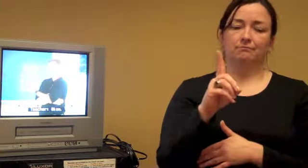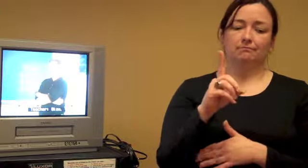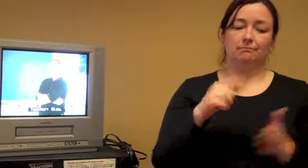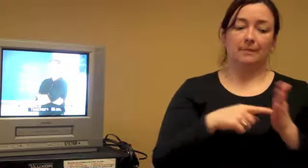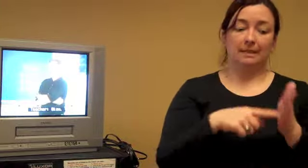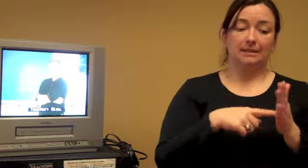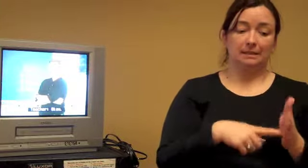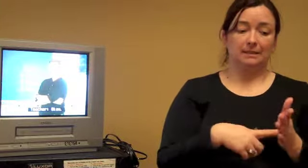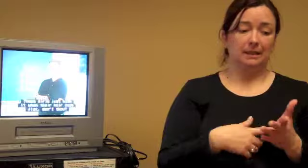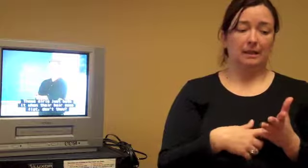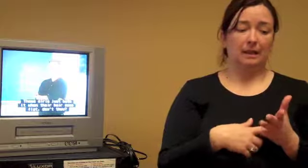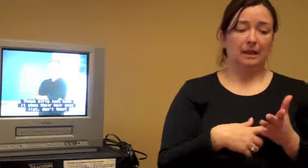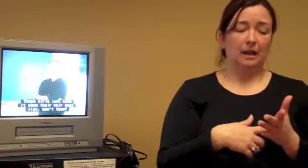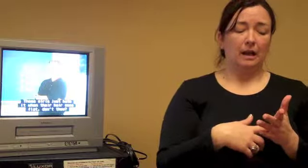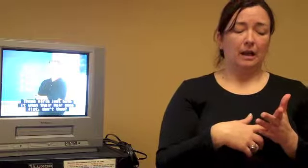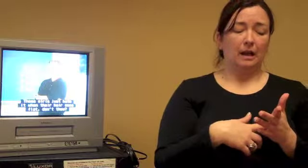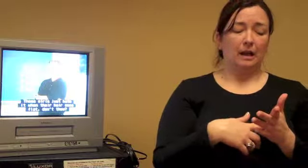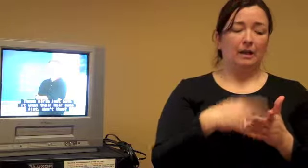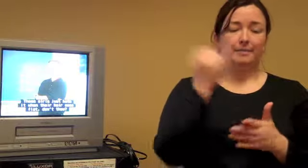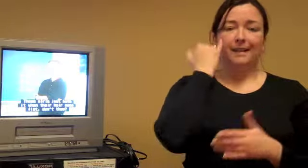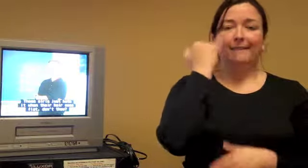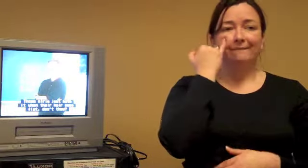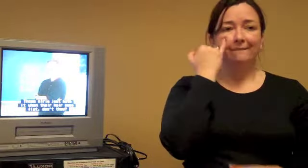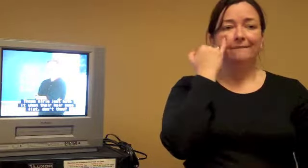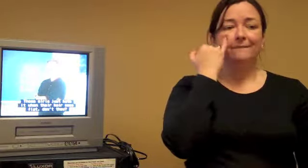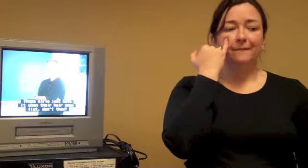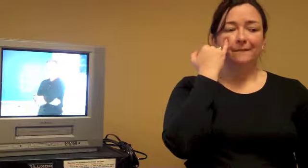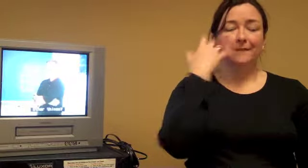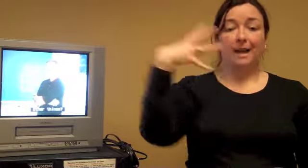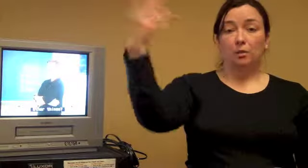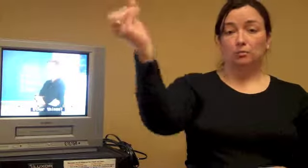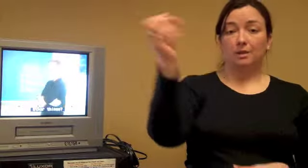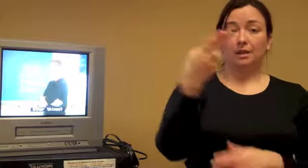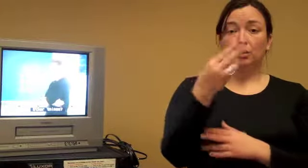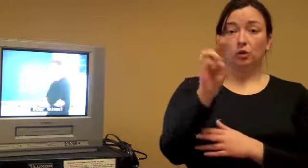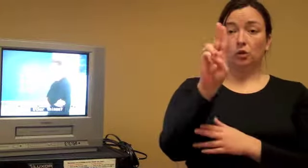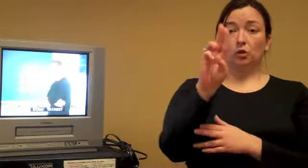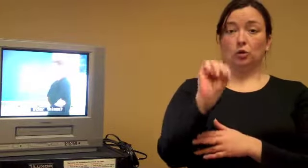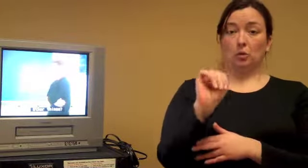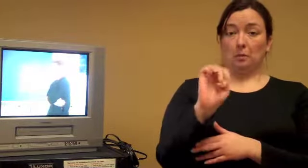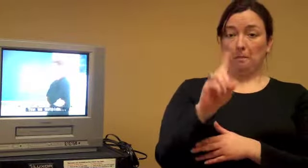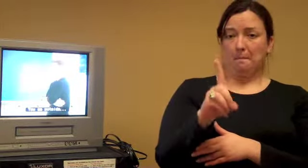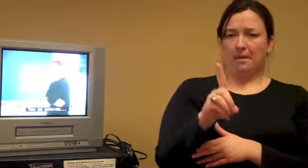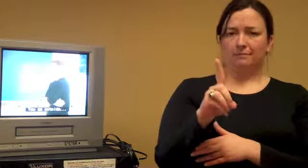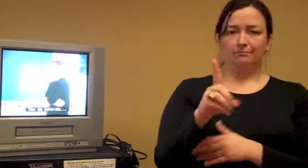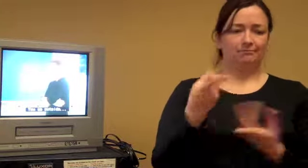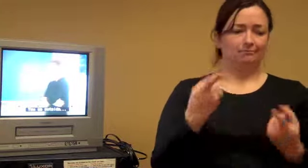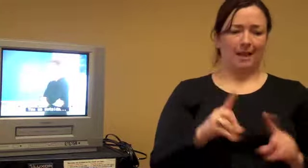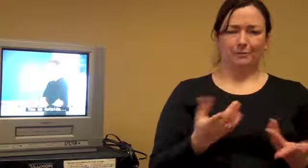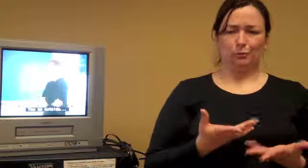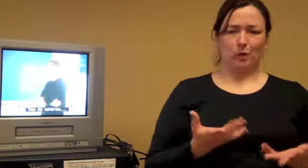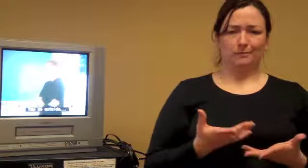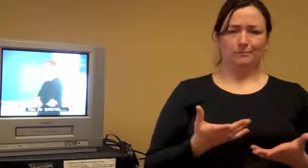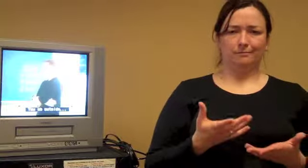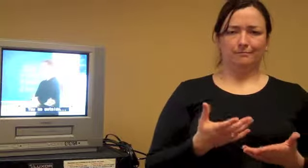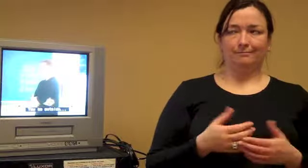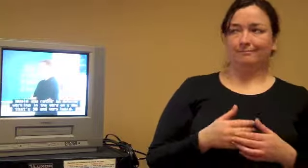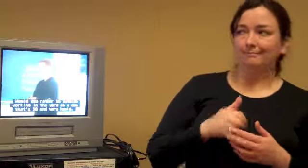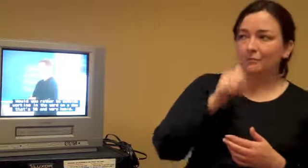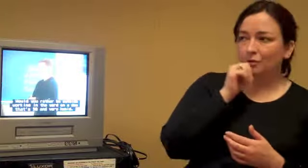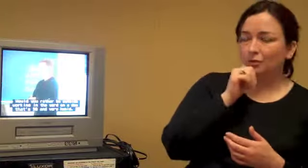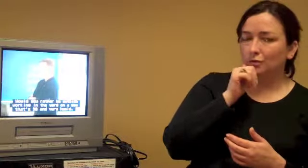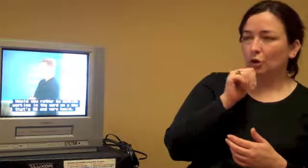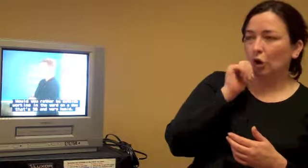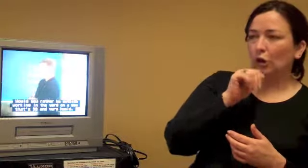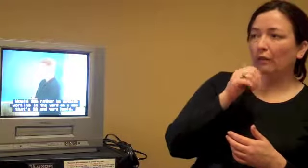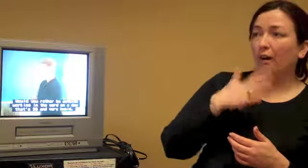Okay. Those girls just hate it when their hair gets flat, don't they? Other things? Go outside, and would you rather be outside working in